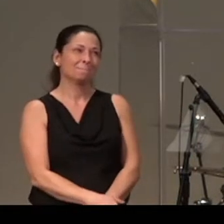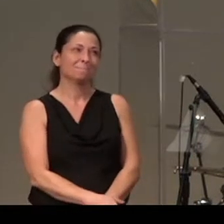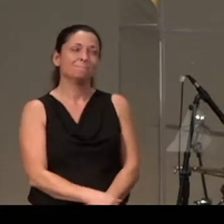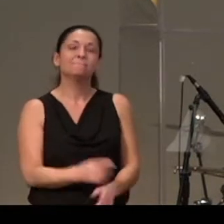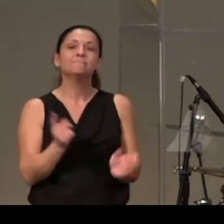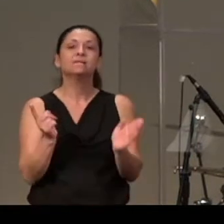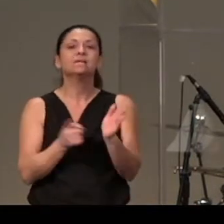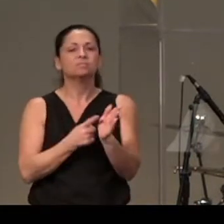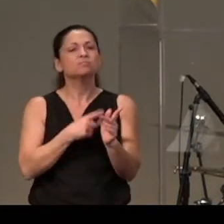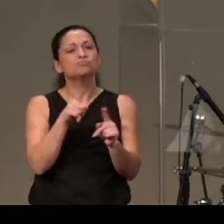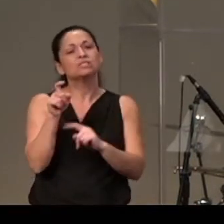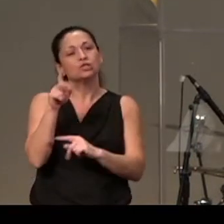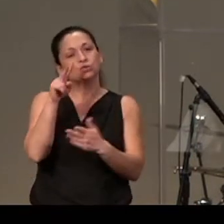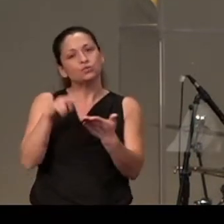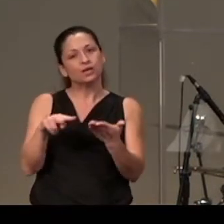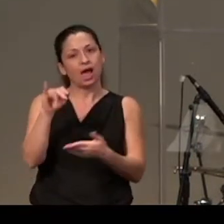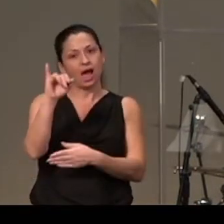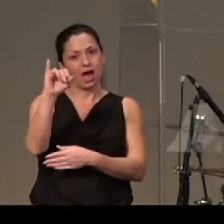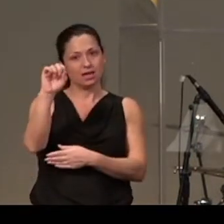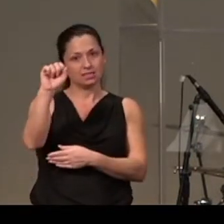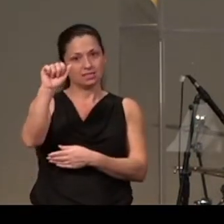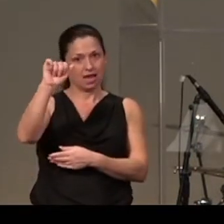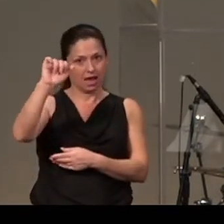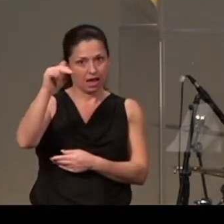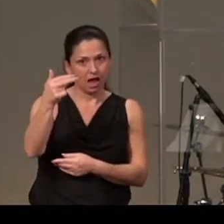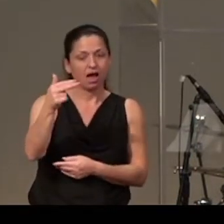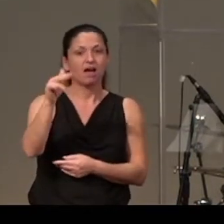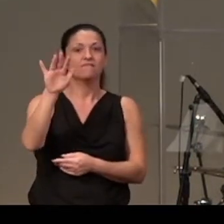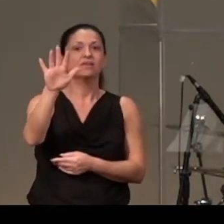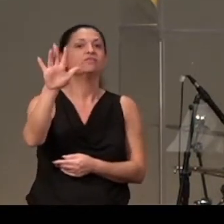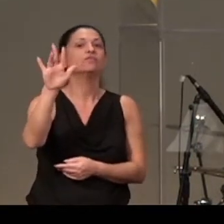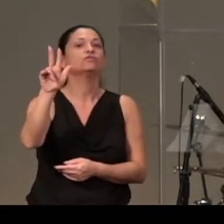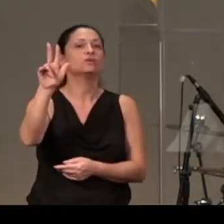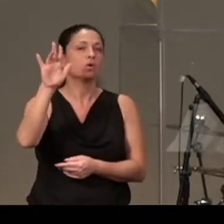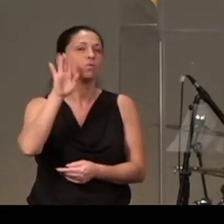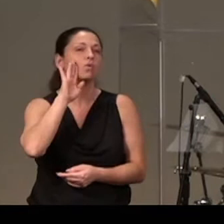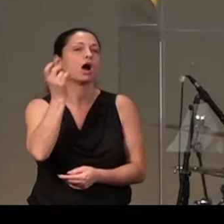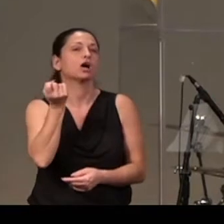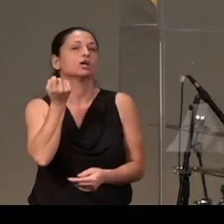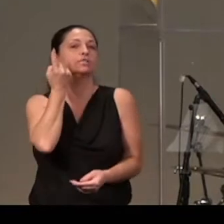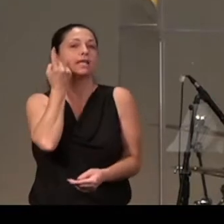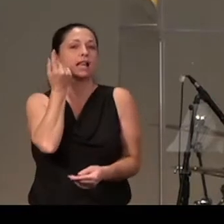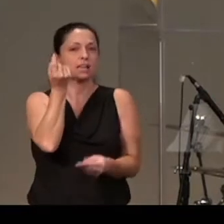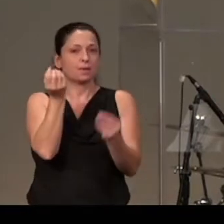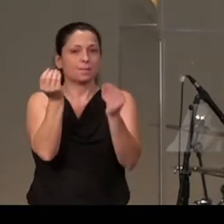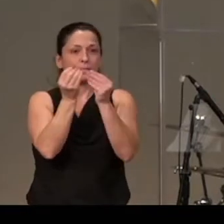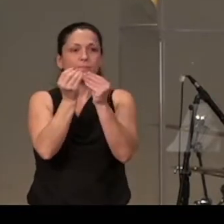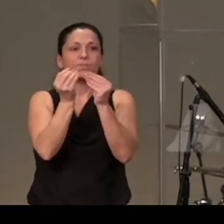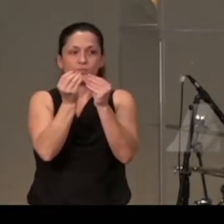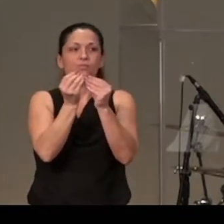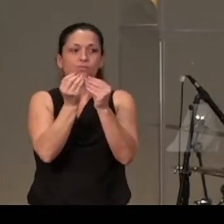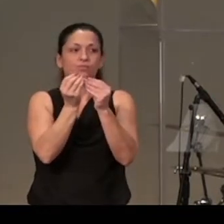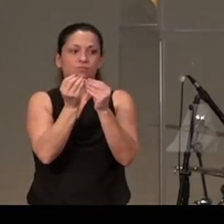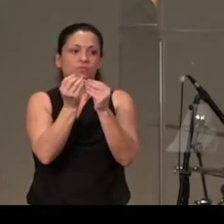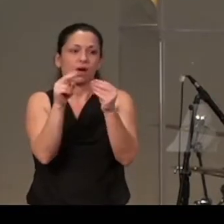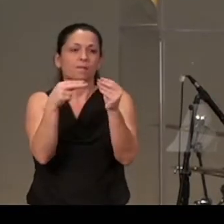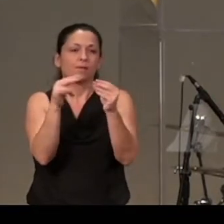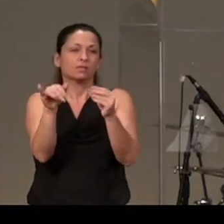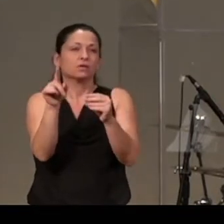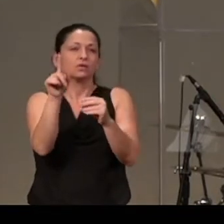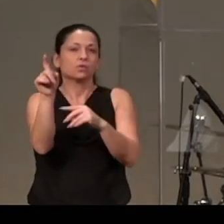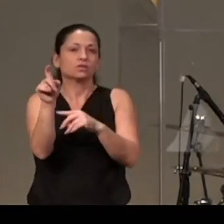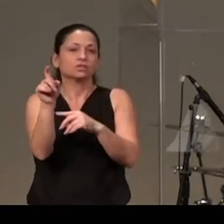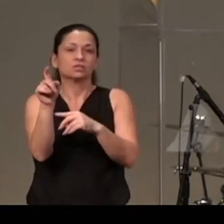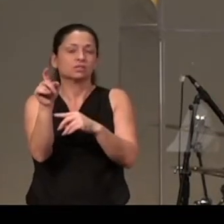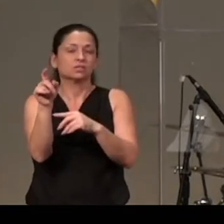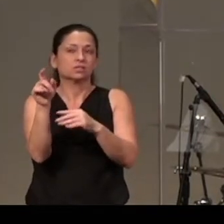Sometime read Isaiah 53. Read Isaiah 53 and you'll understand a little bit more about the question that Jesus isn't like these paintings people have of